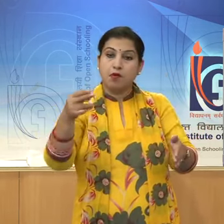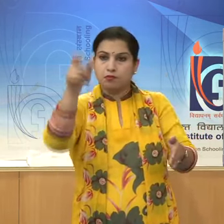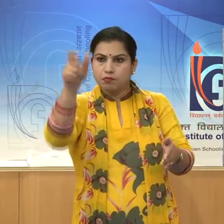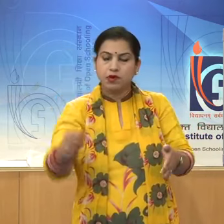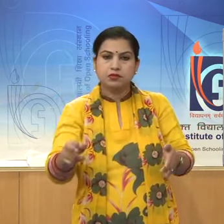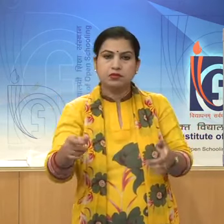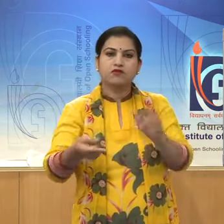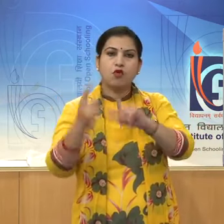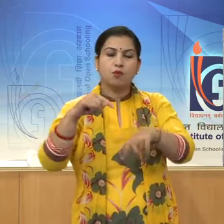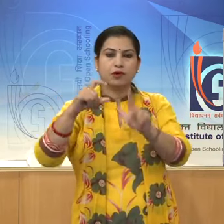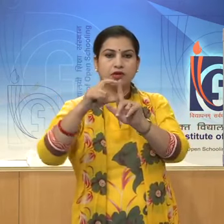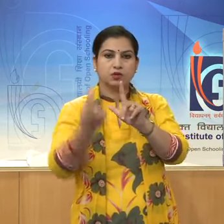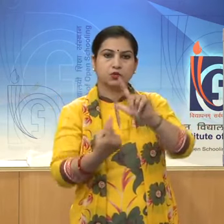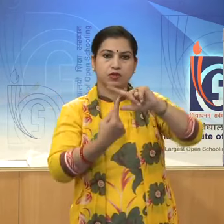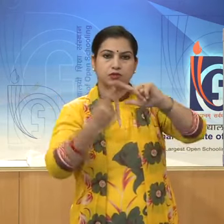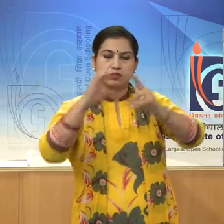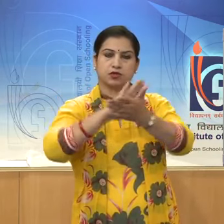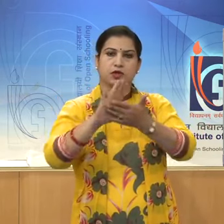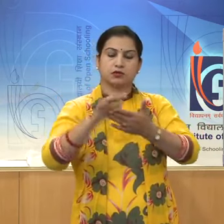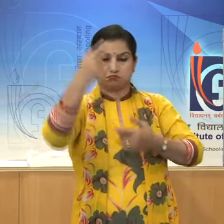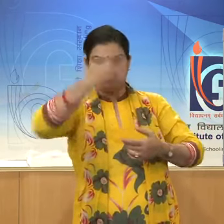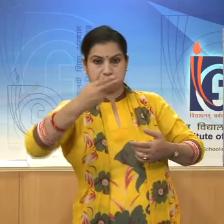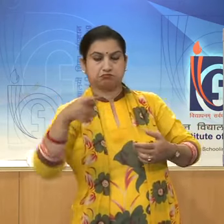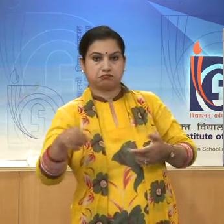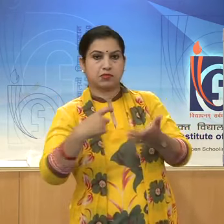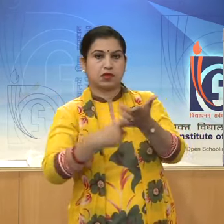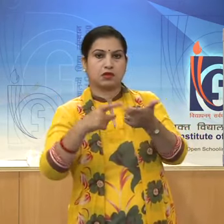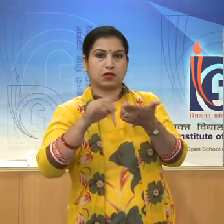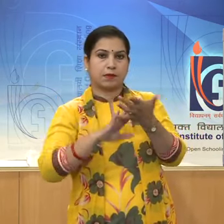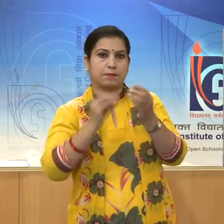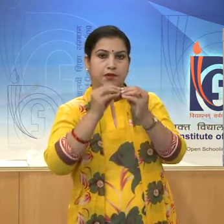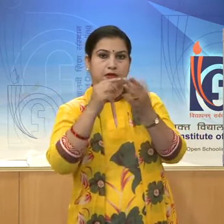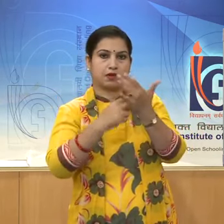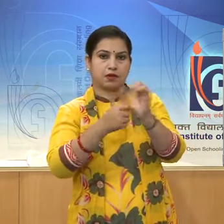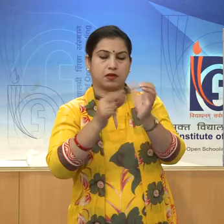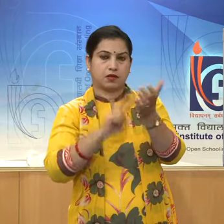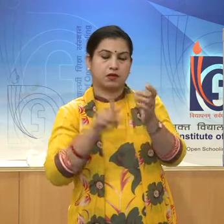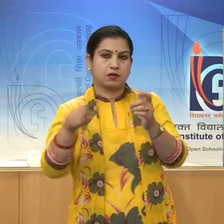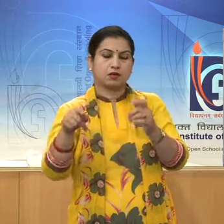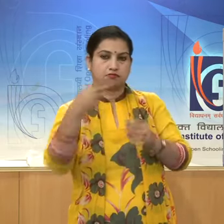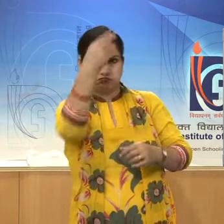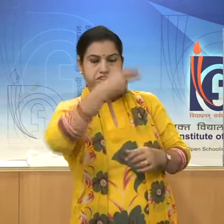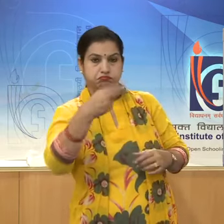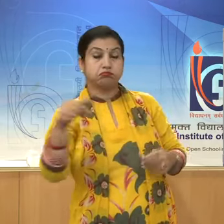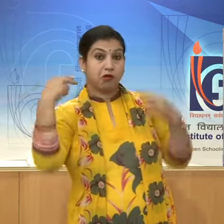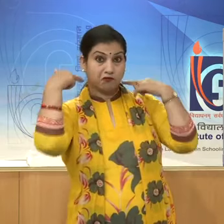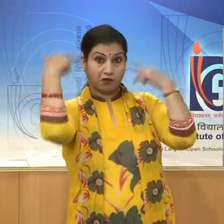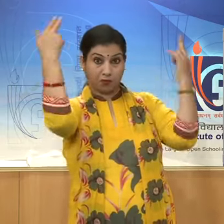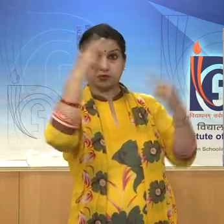Rembrandt was a Dutch painter of this period, and his famous